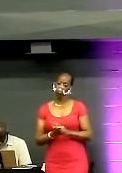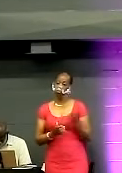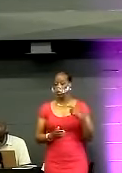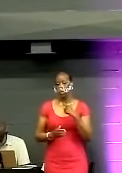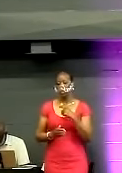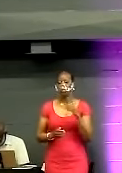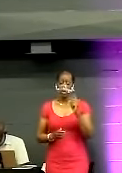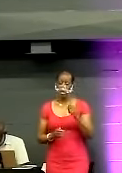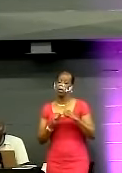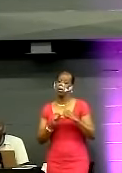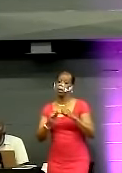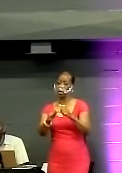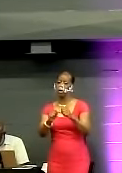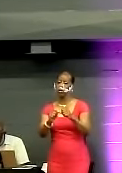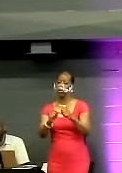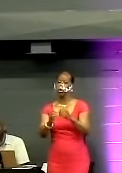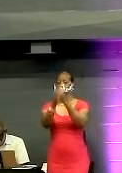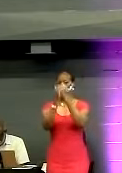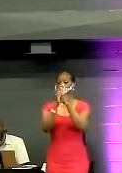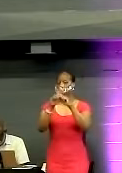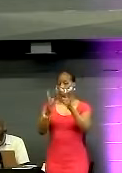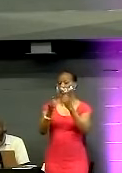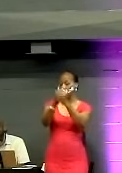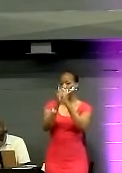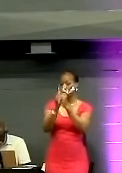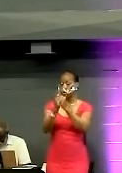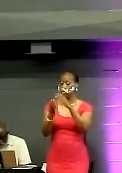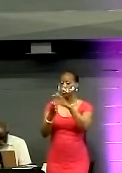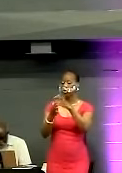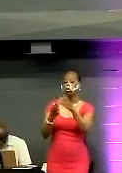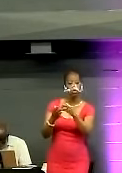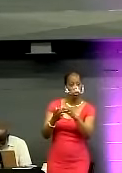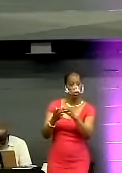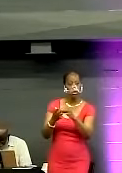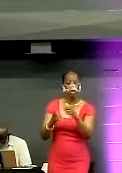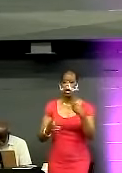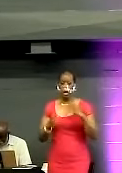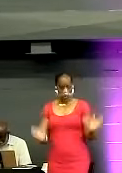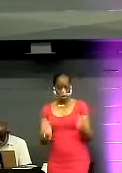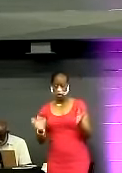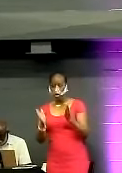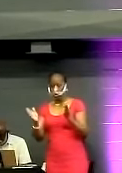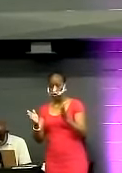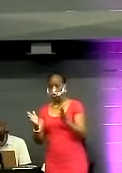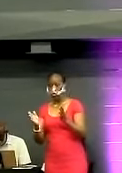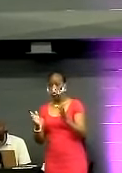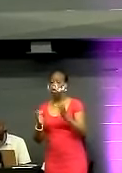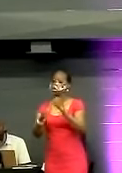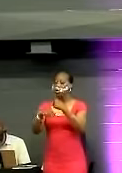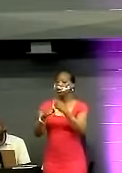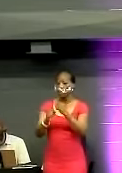we gotta move. But worship is a choice. And I just encourage you to make the right